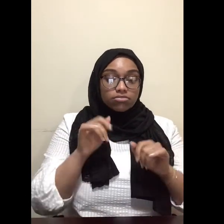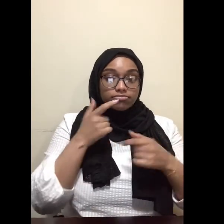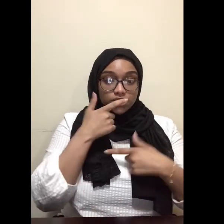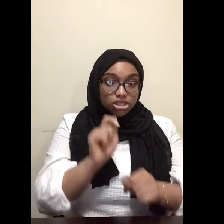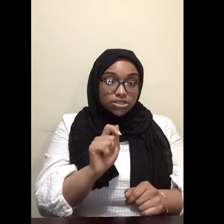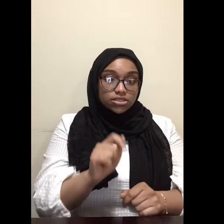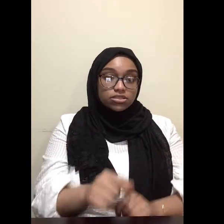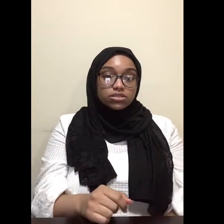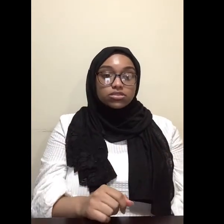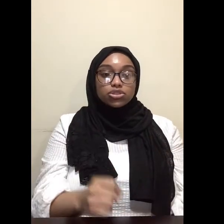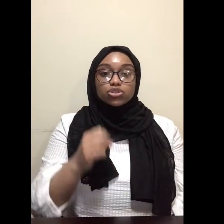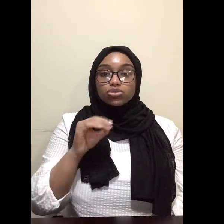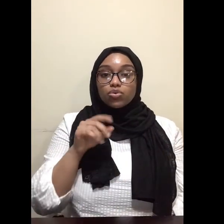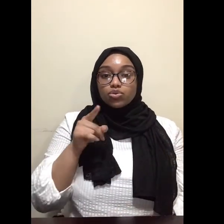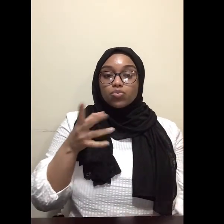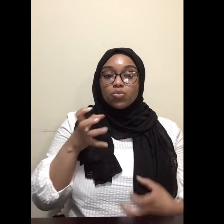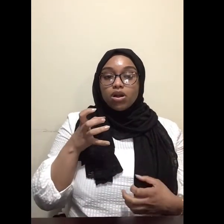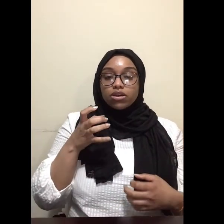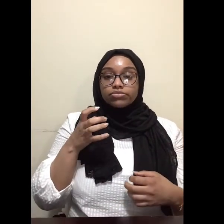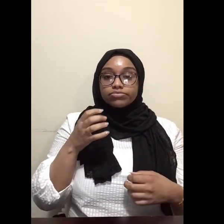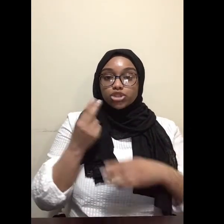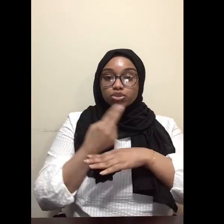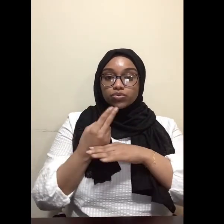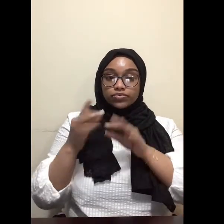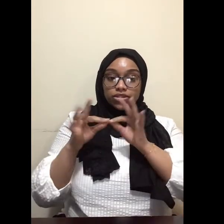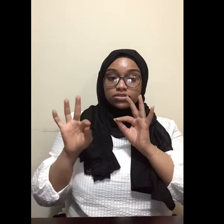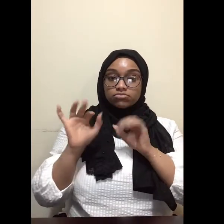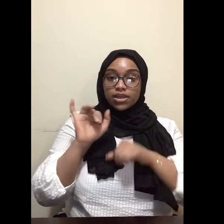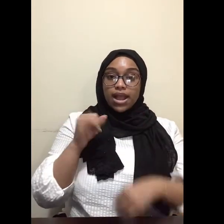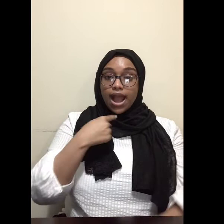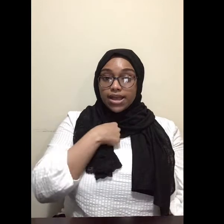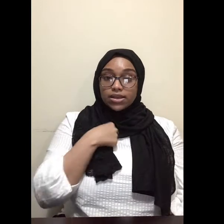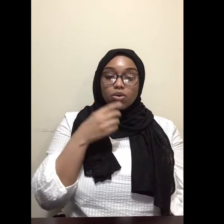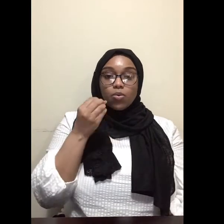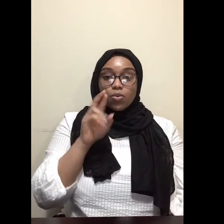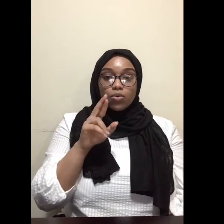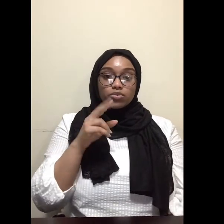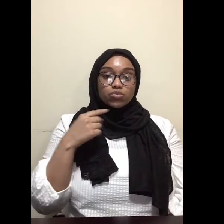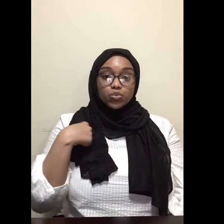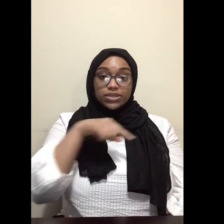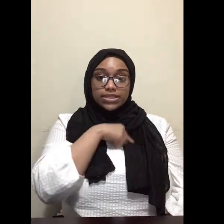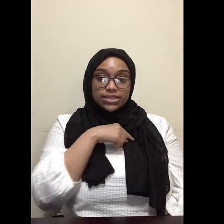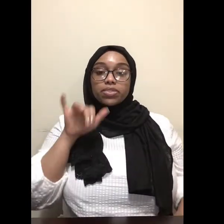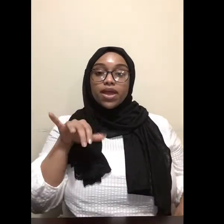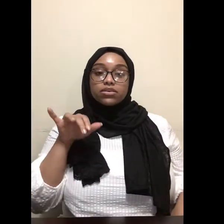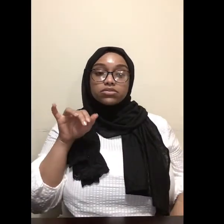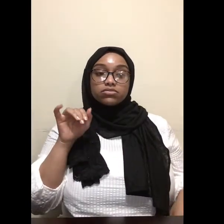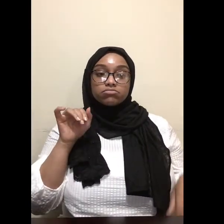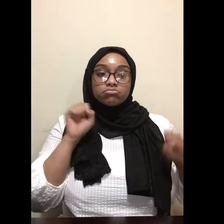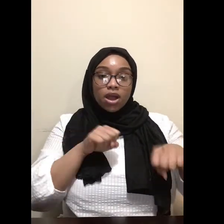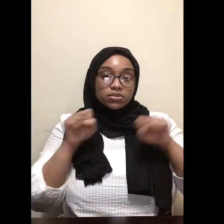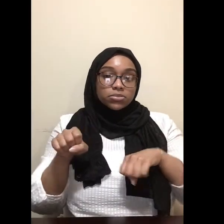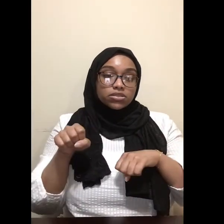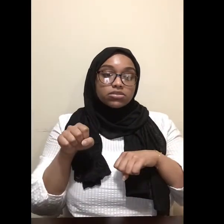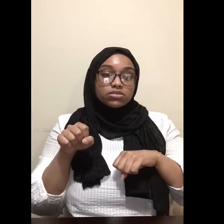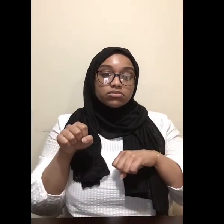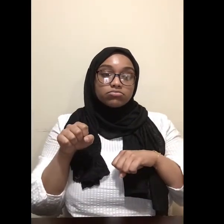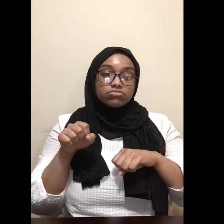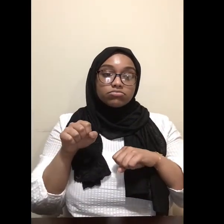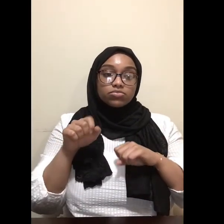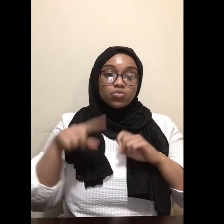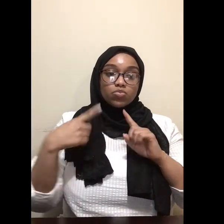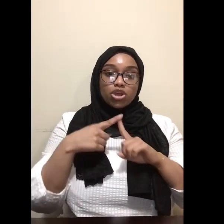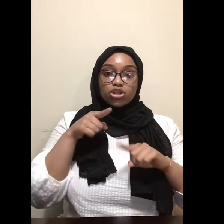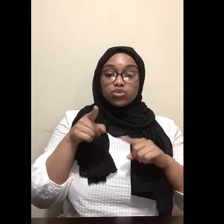agreed that you'd make phone calls and find a caterer, and I'm disappointed that these haven't been completed. So you're